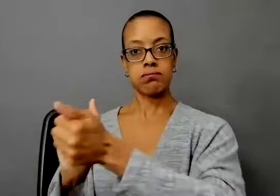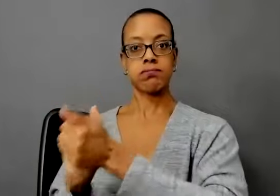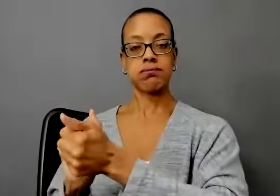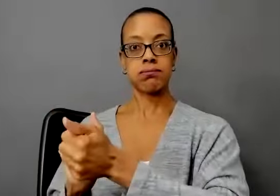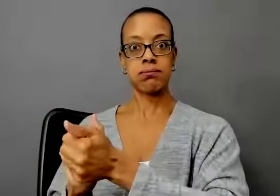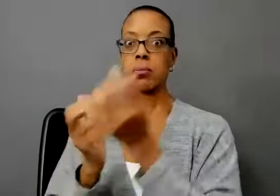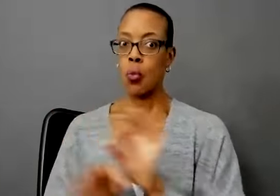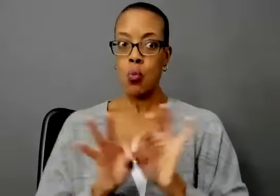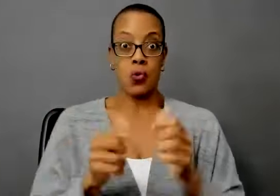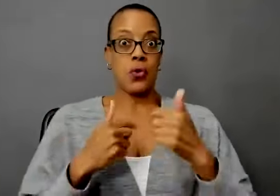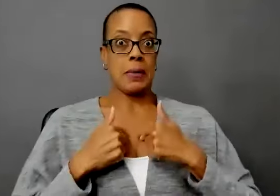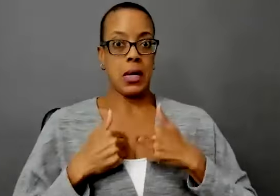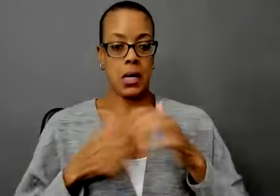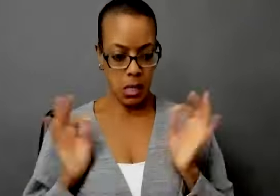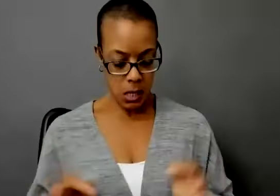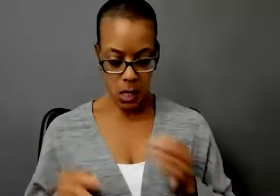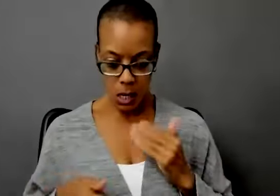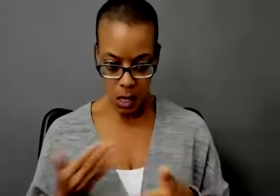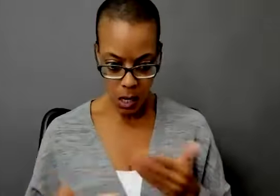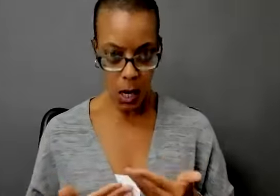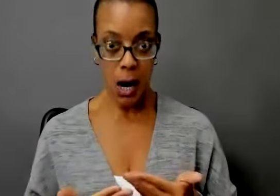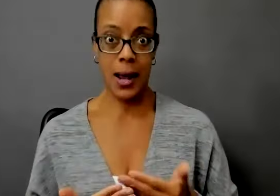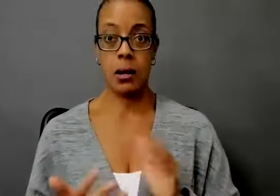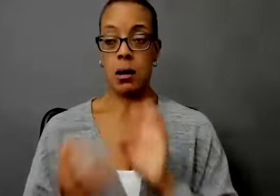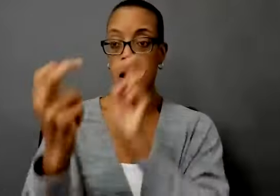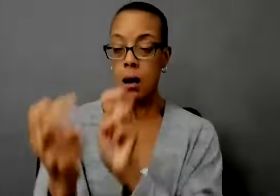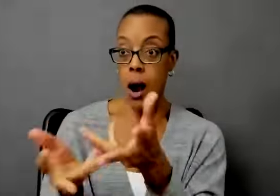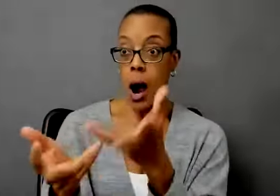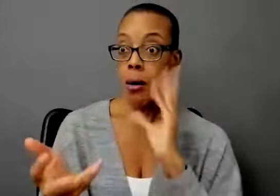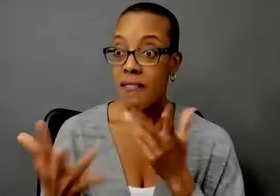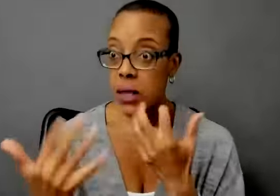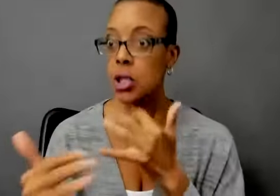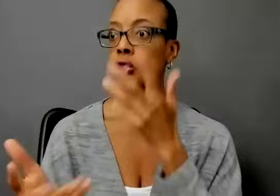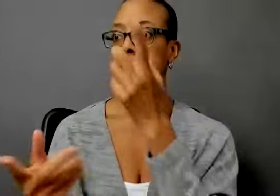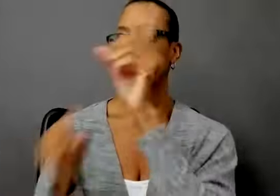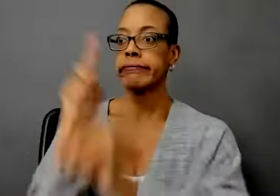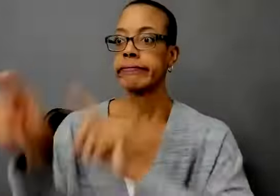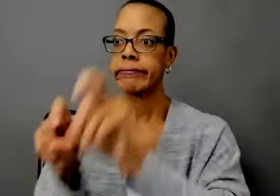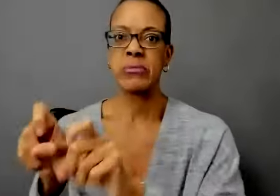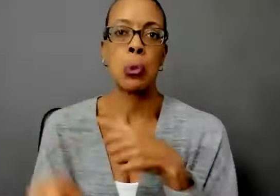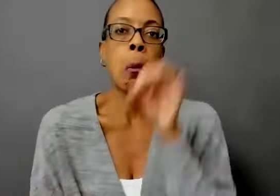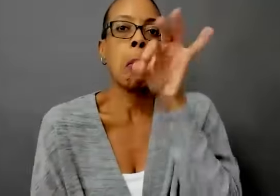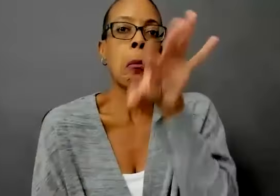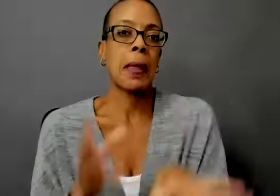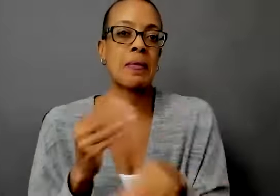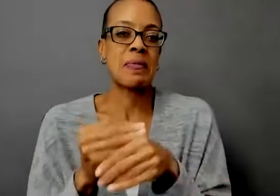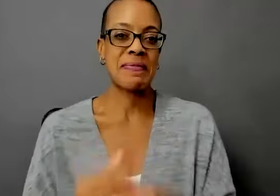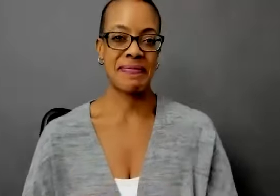decision to move forward, is talking to someone else who had that experience. So I just wanted to add that tidbit in there. Thanks. Yeah, thank